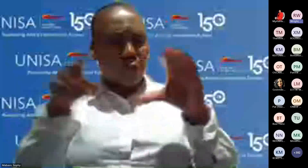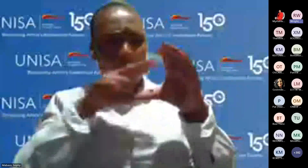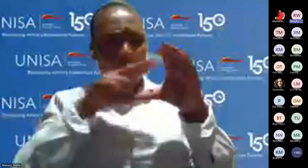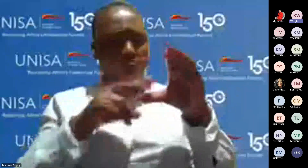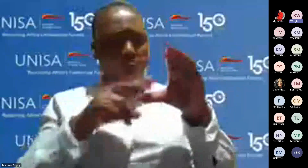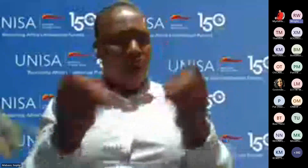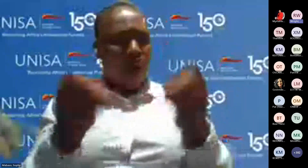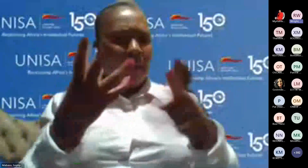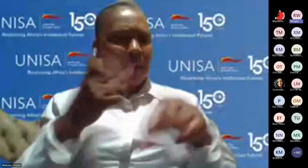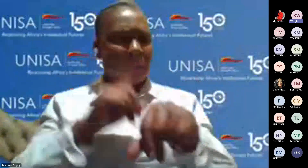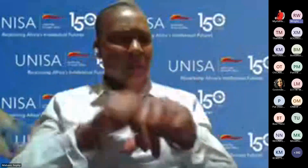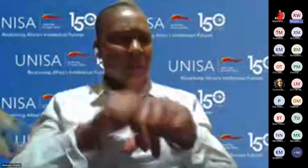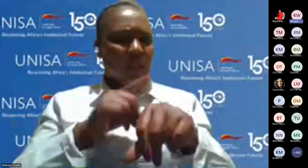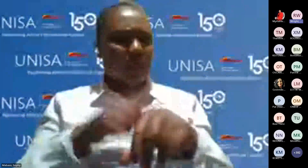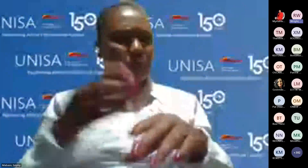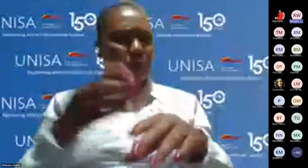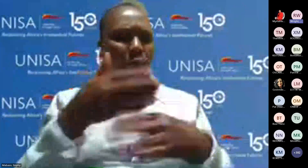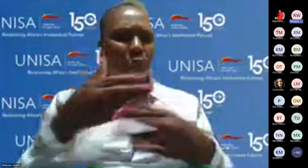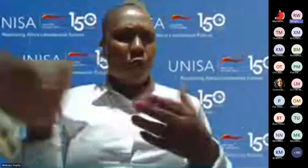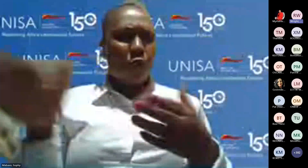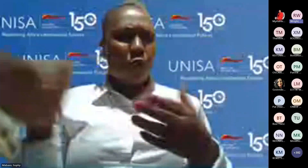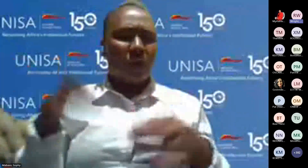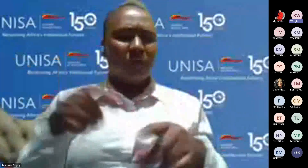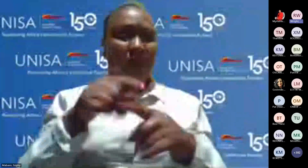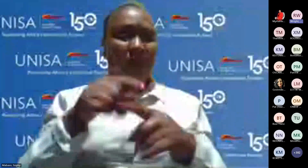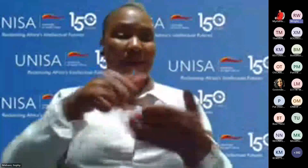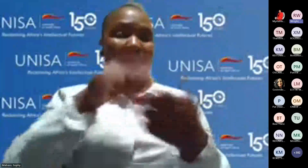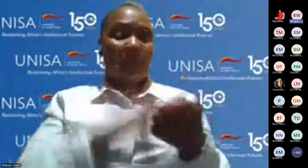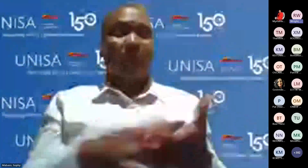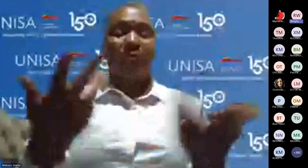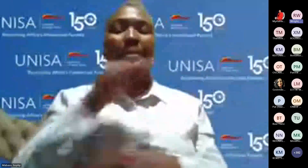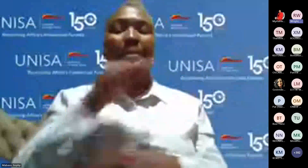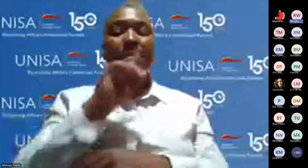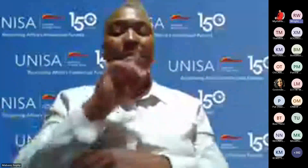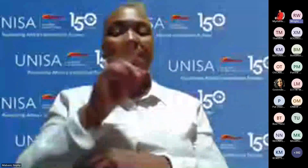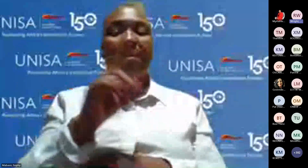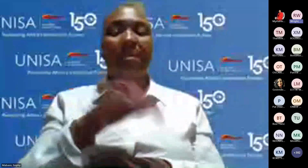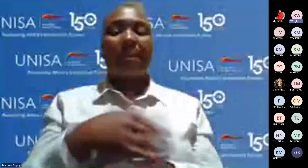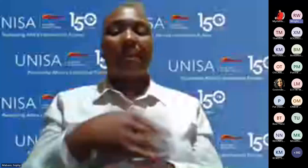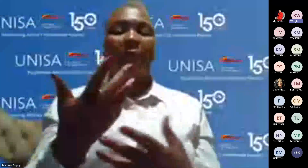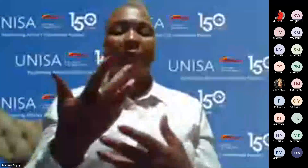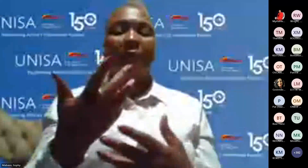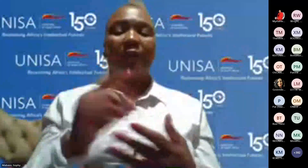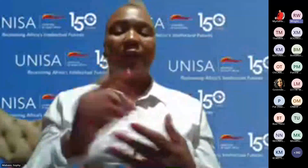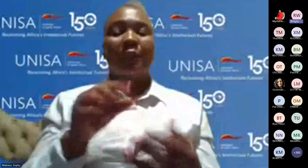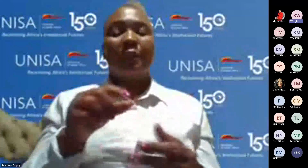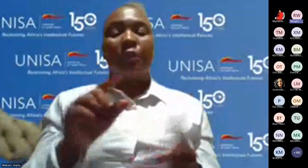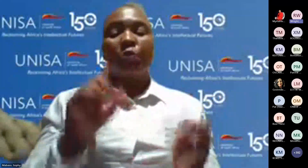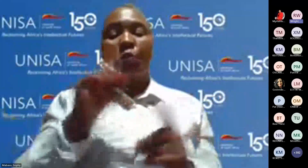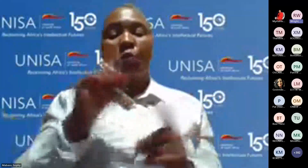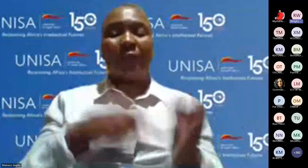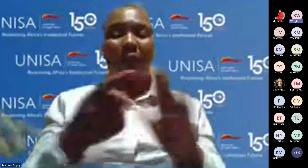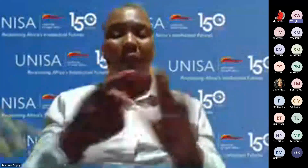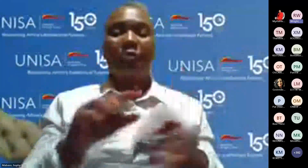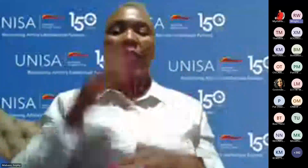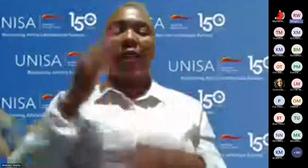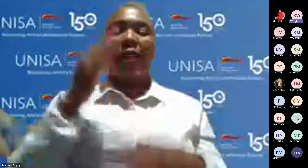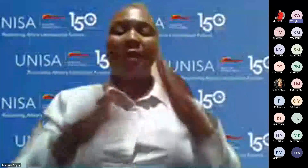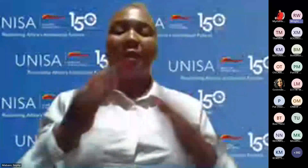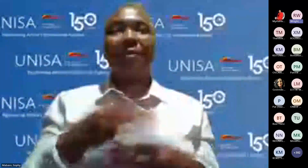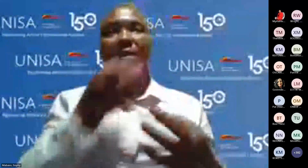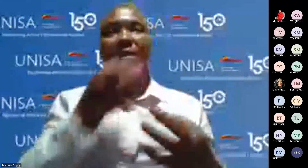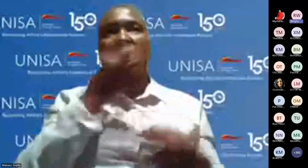actually away from the app or didn't respond to the app. Now, there's two scenarios at the end. So say you're writing from 10